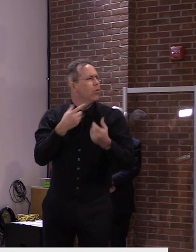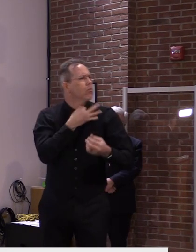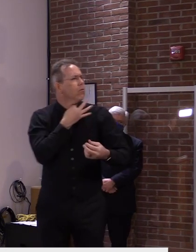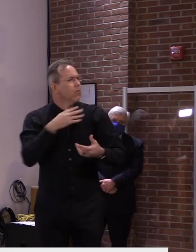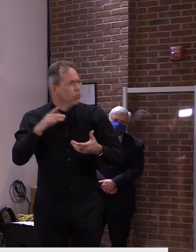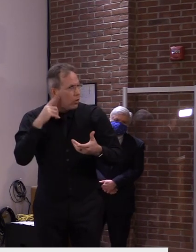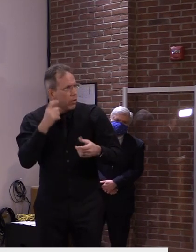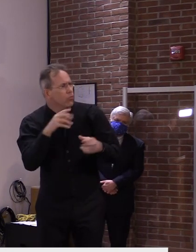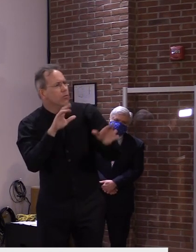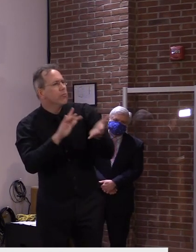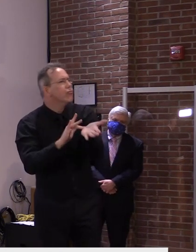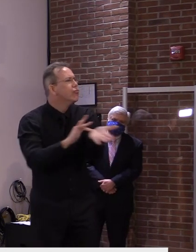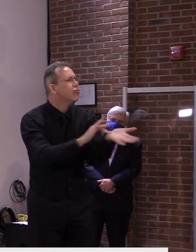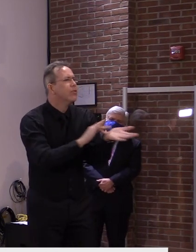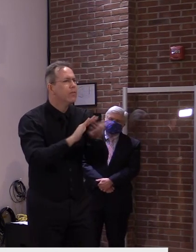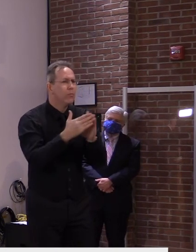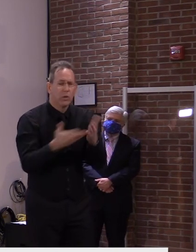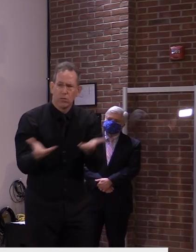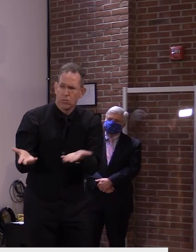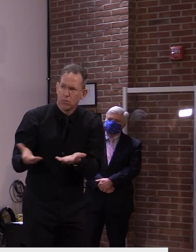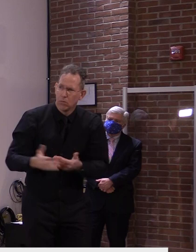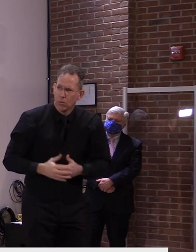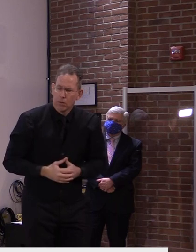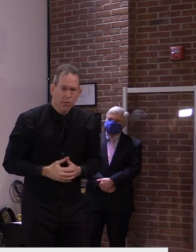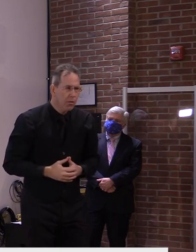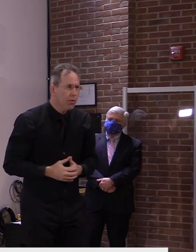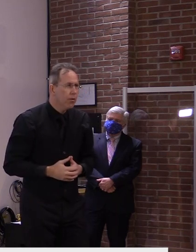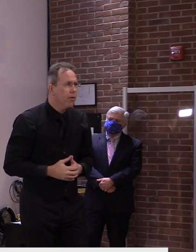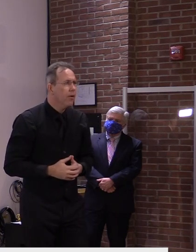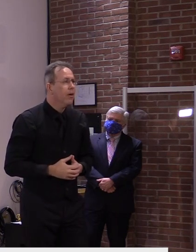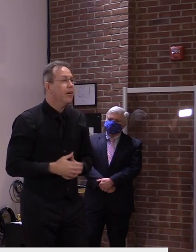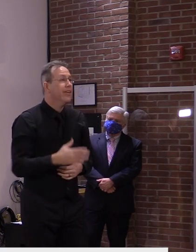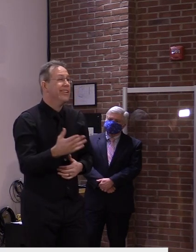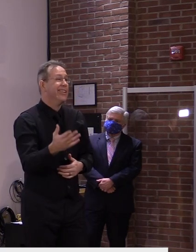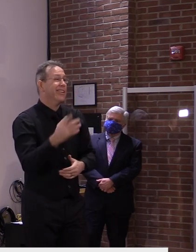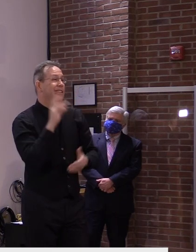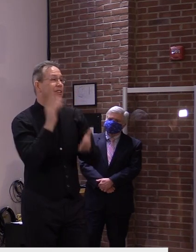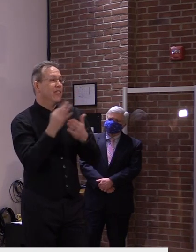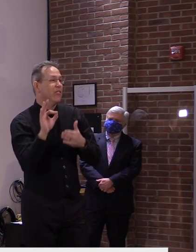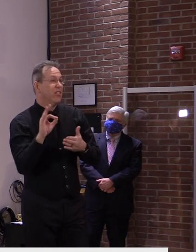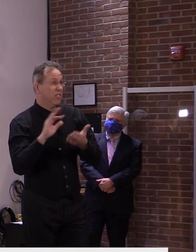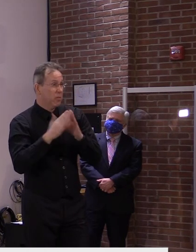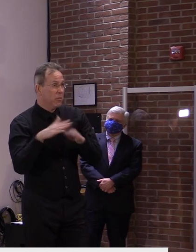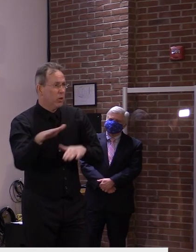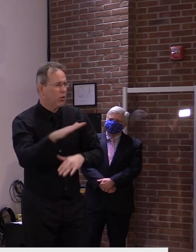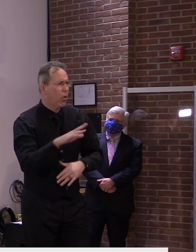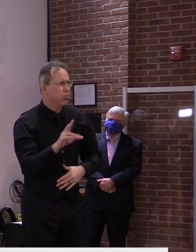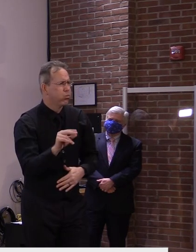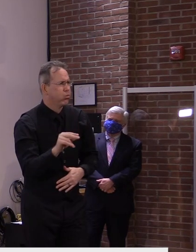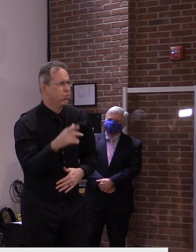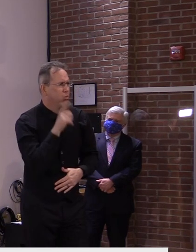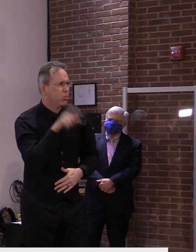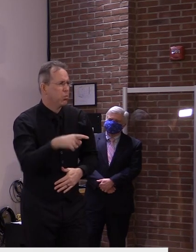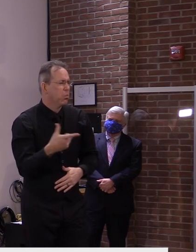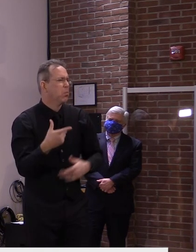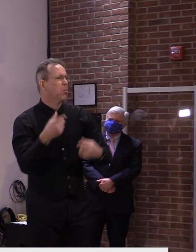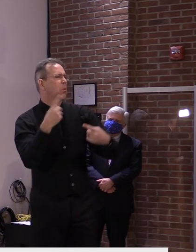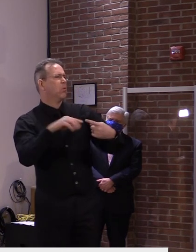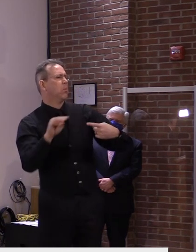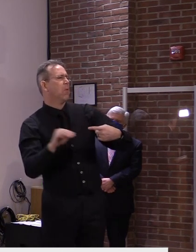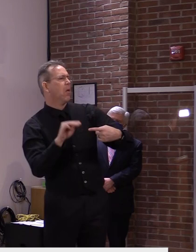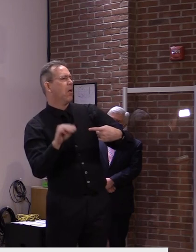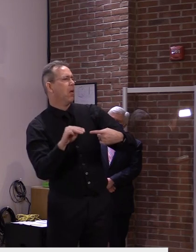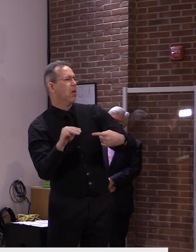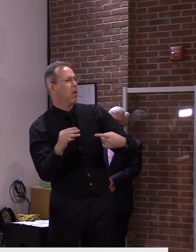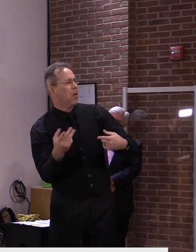and as soon as Monday, possibly. Thank you. And a follow-up, would that be posted on the Department of Health website or on